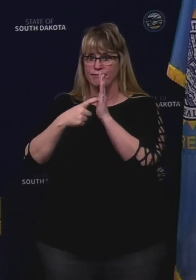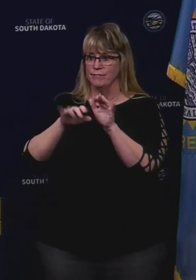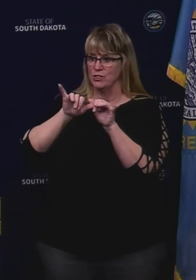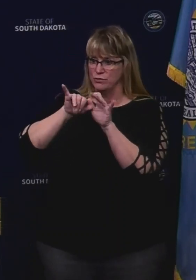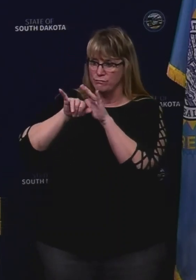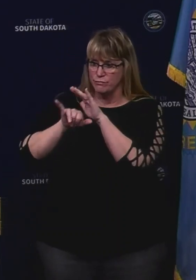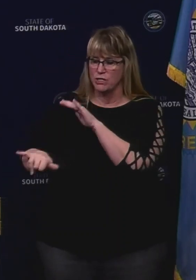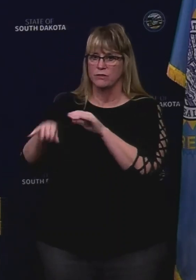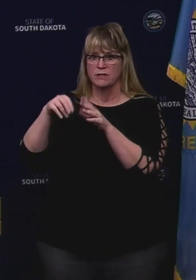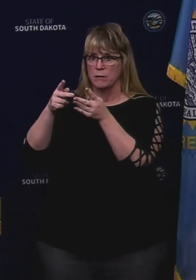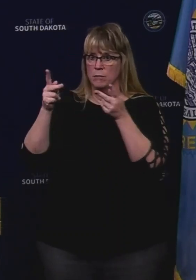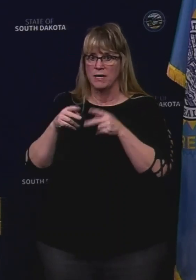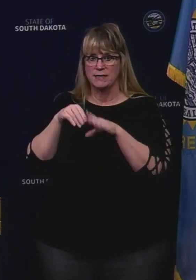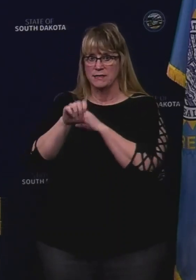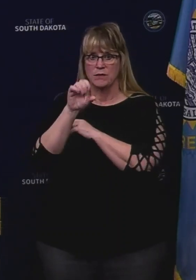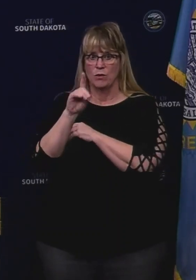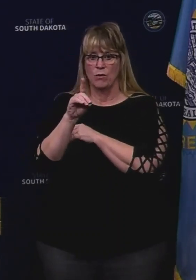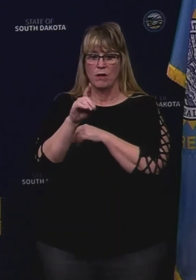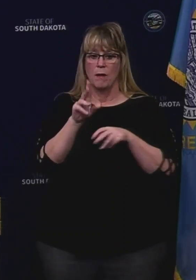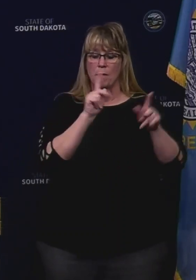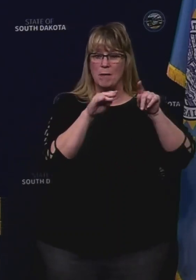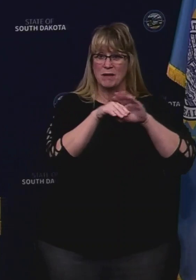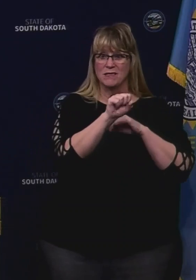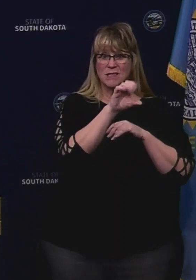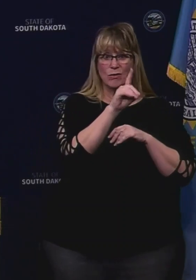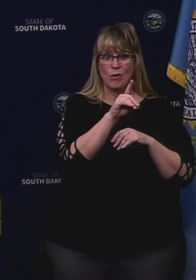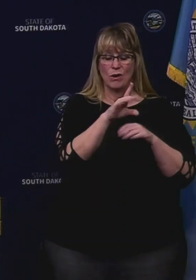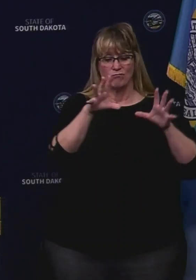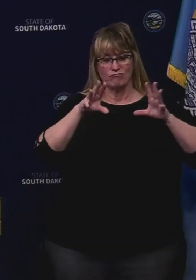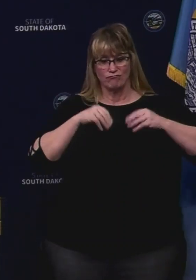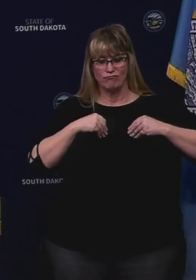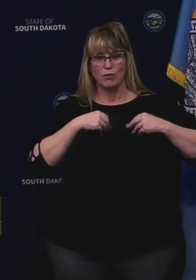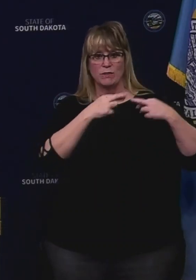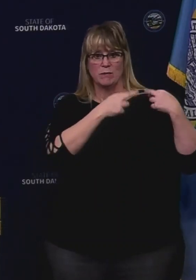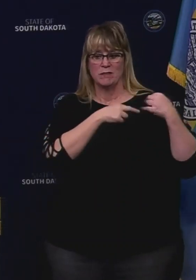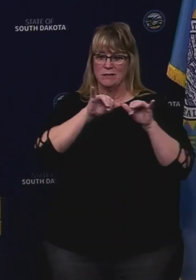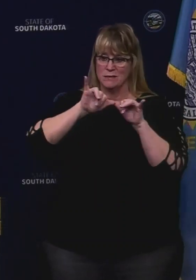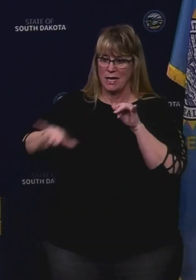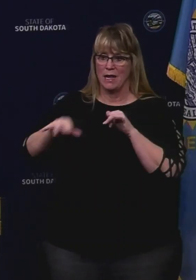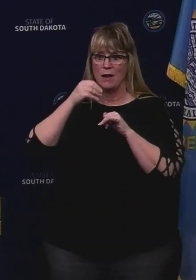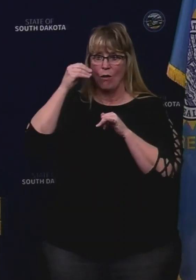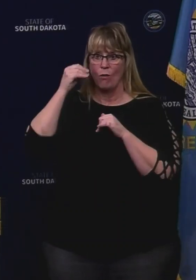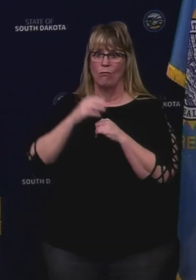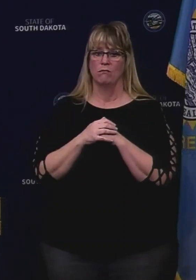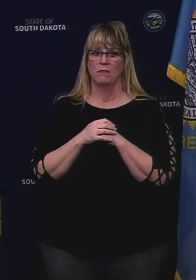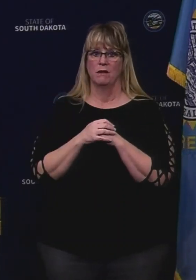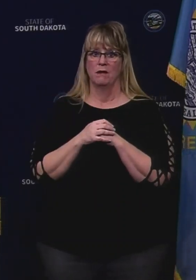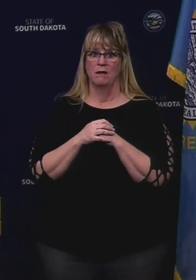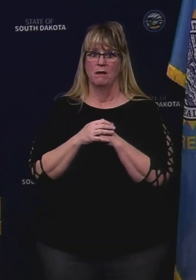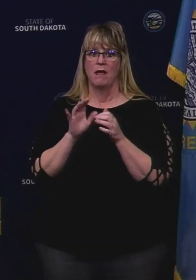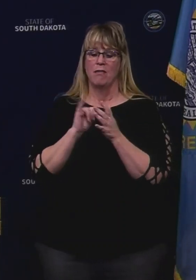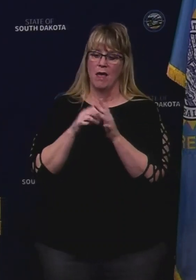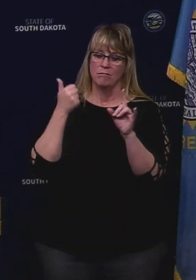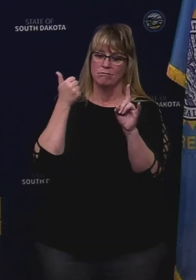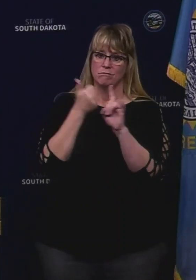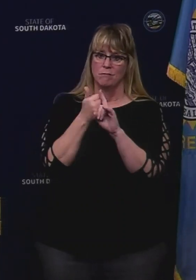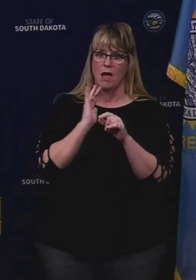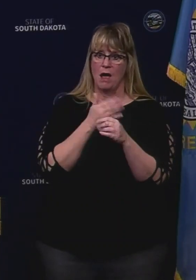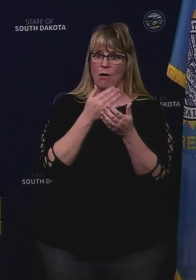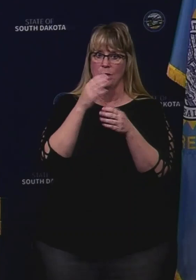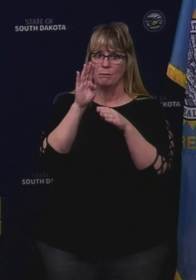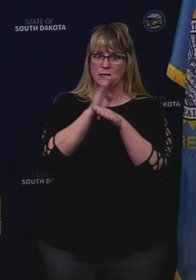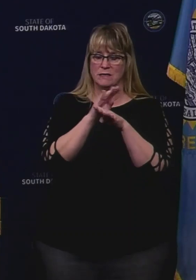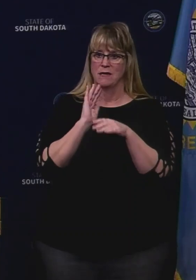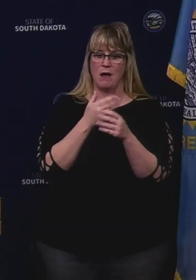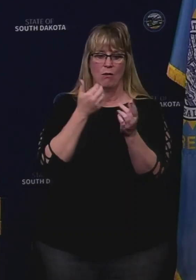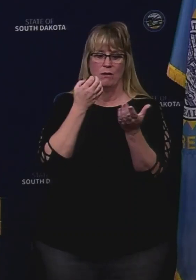orders in South Dakota, the people of South Dakota did the responsible thing and they stayed home. That dramatically impacted our economy.